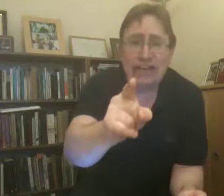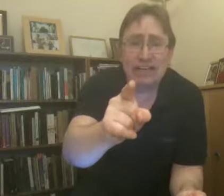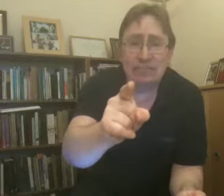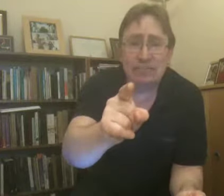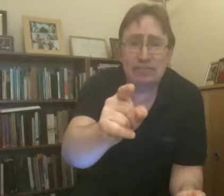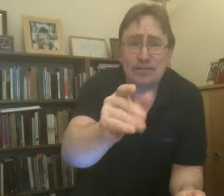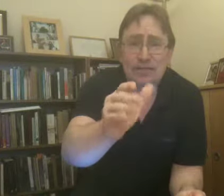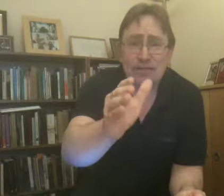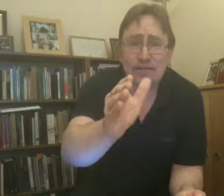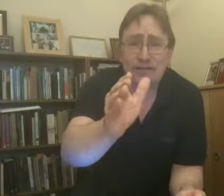here.